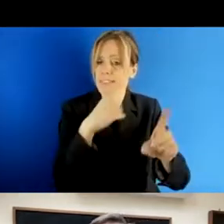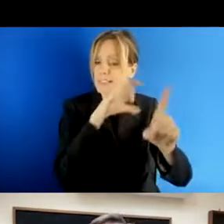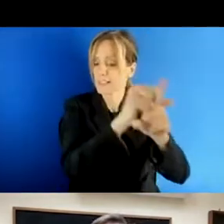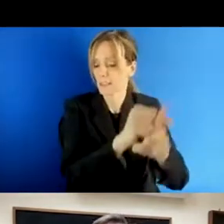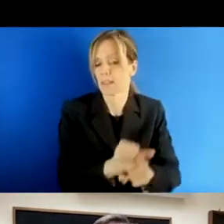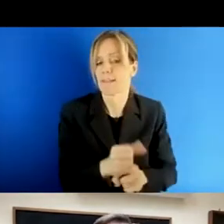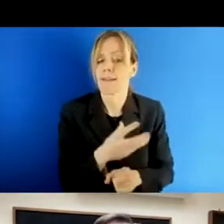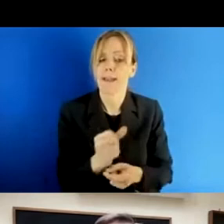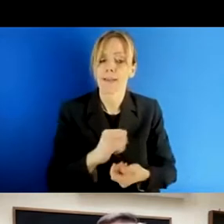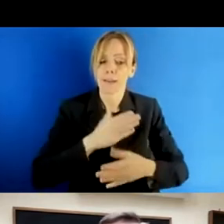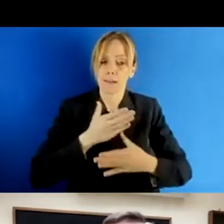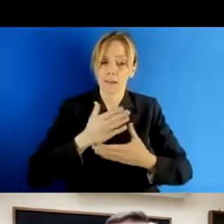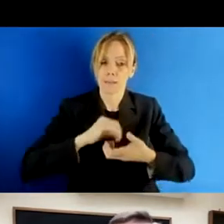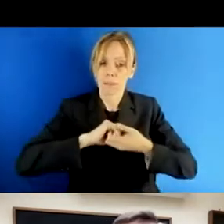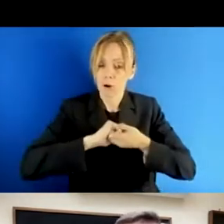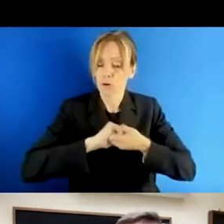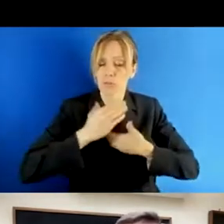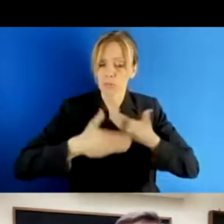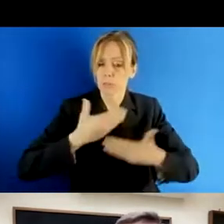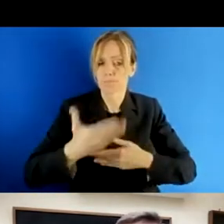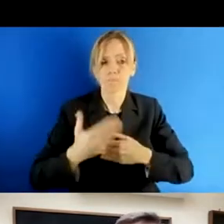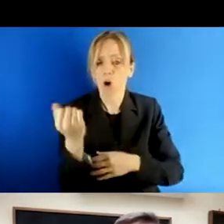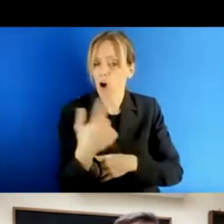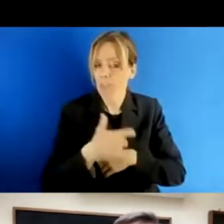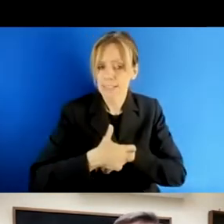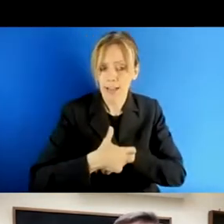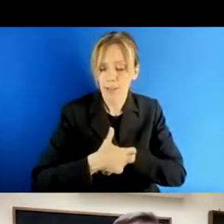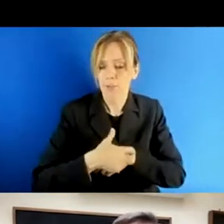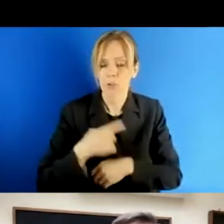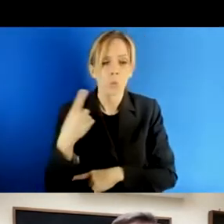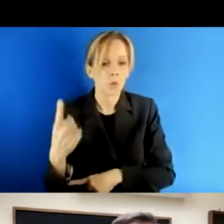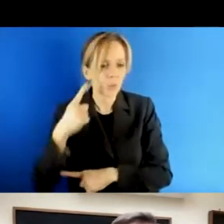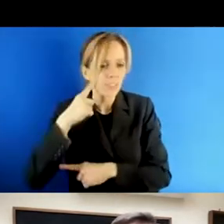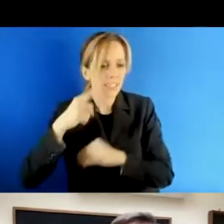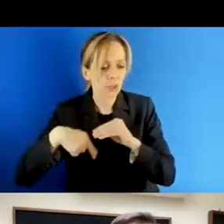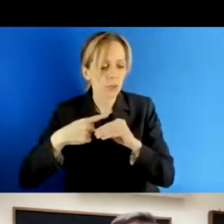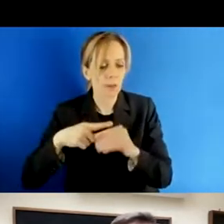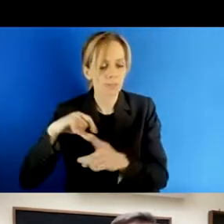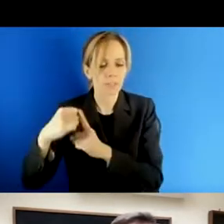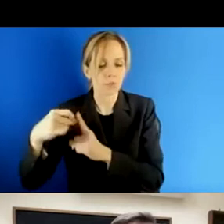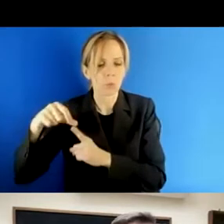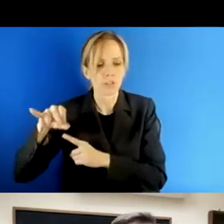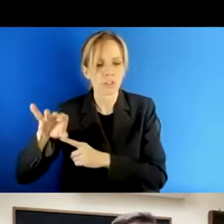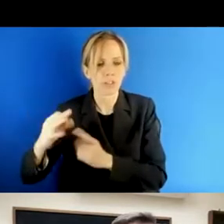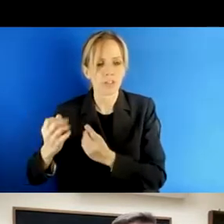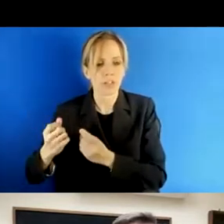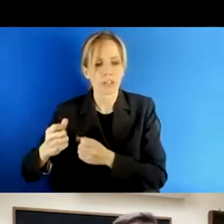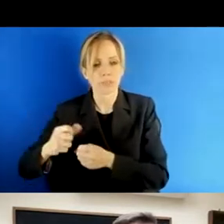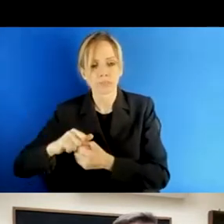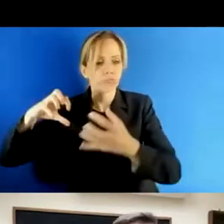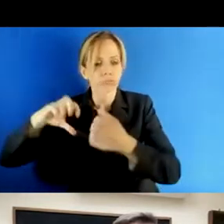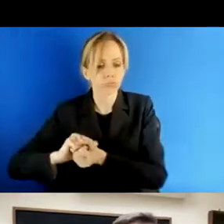successful partnerships all the time. And we only hear about those scenarios in which it falls apart or it gets